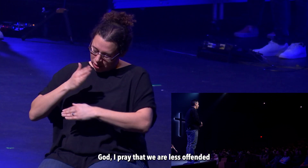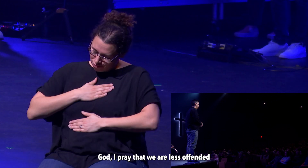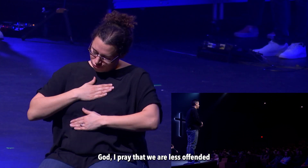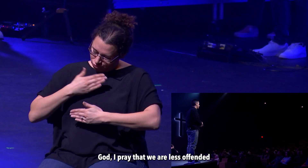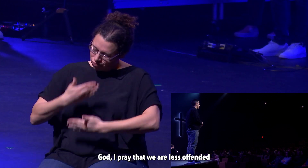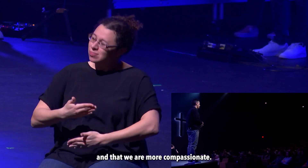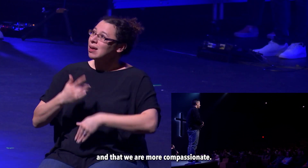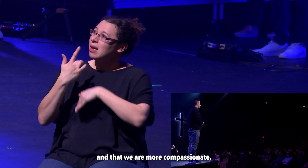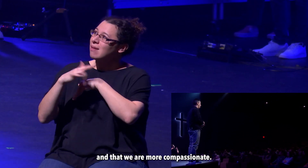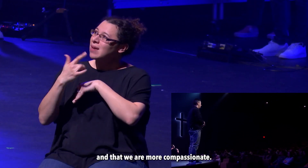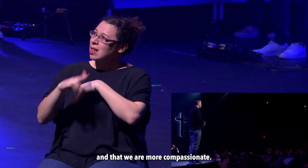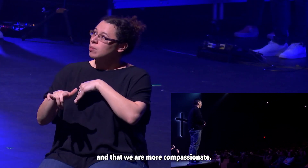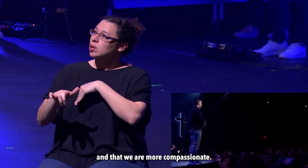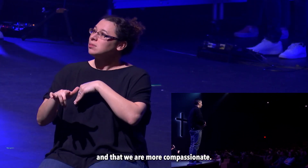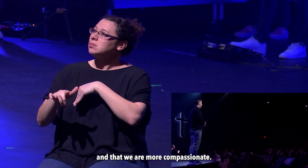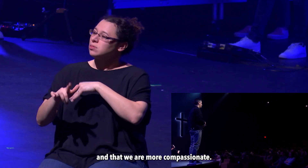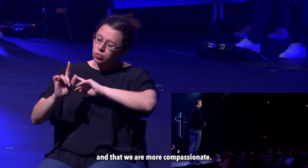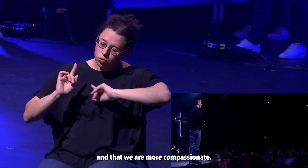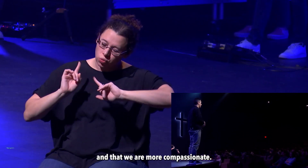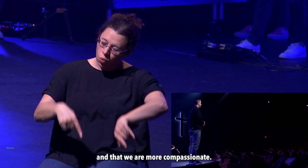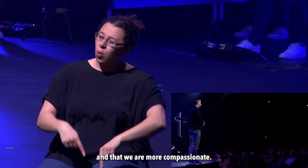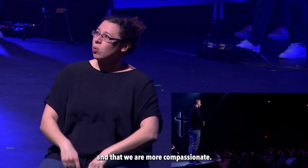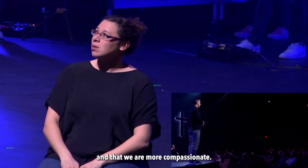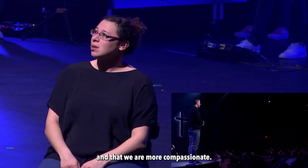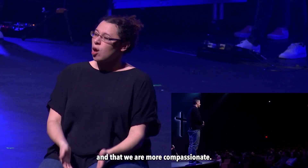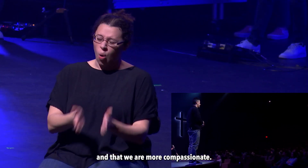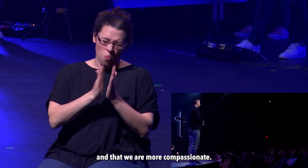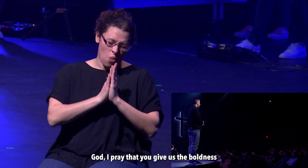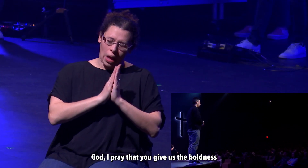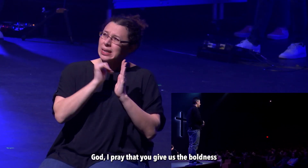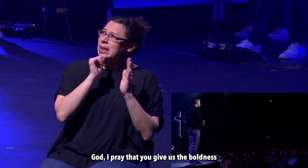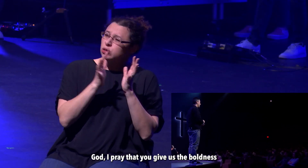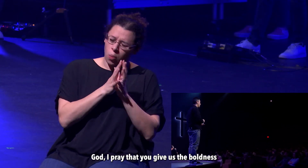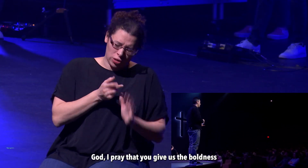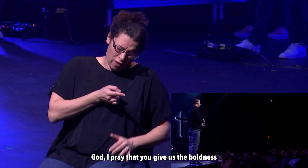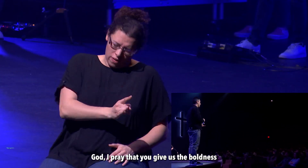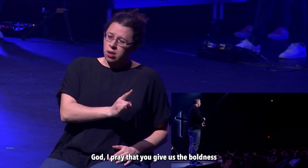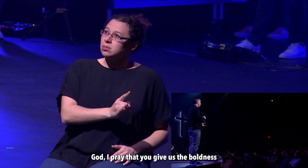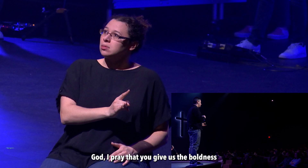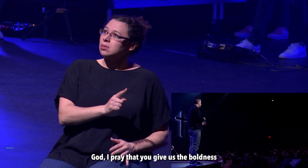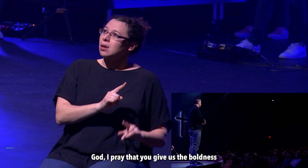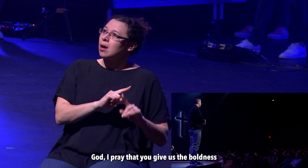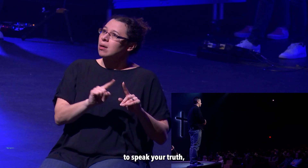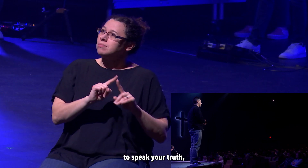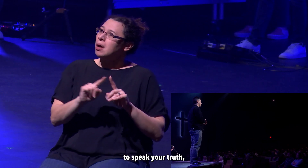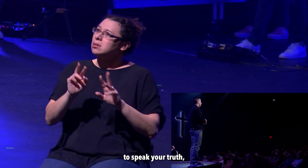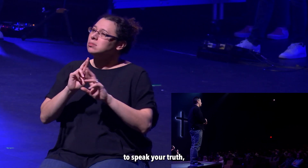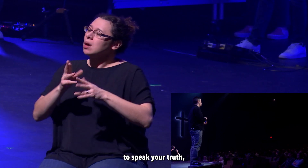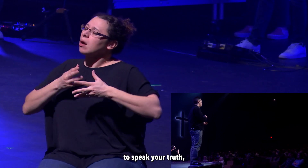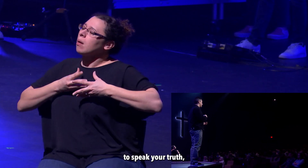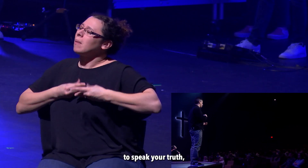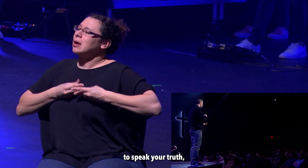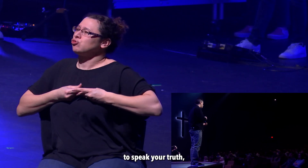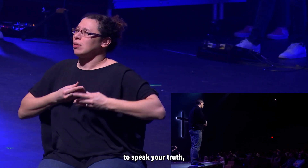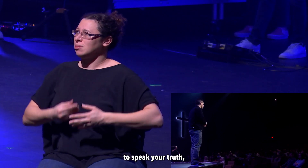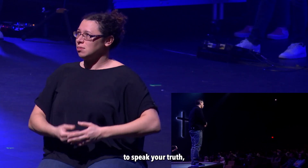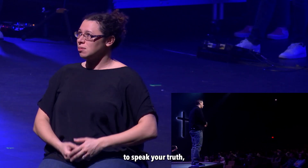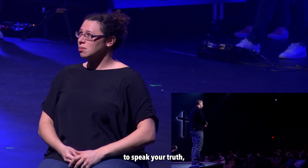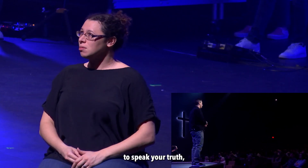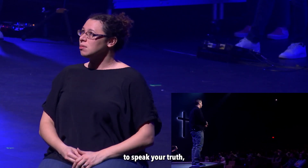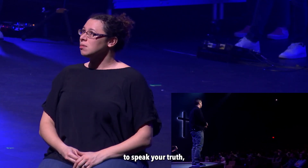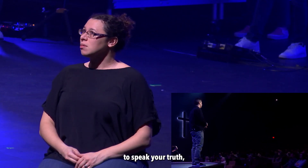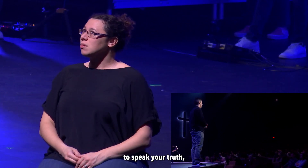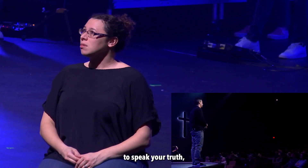offended and that we are more compassionate. God, I pray that you give us the boldness to speak your